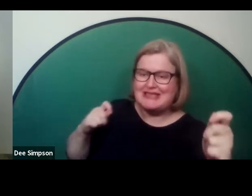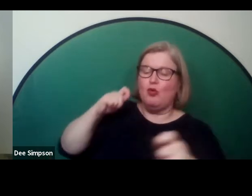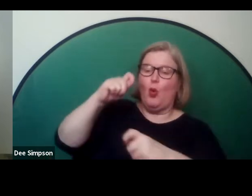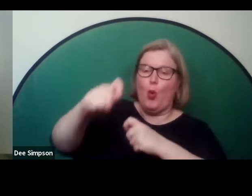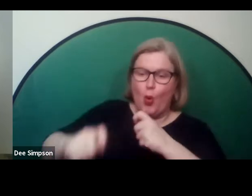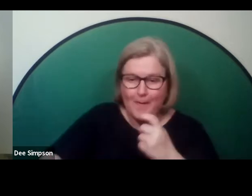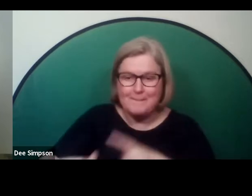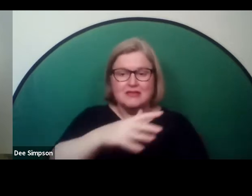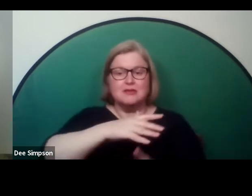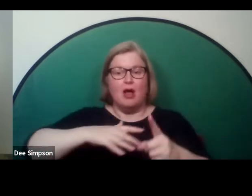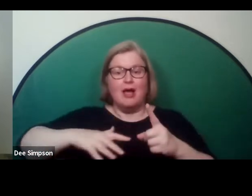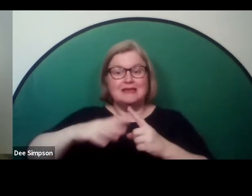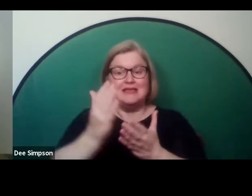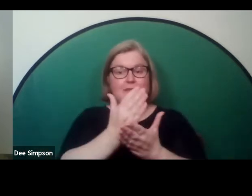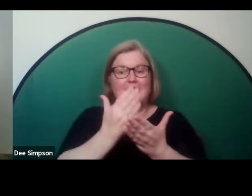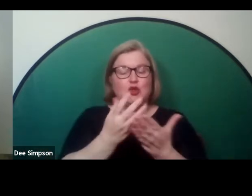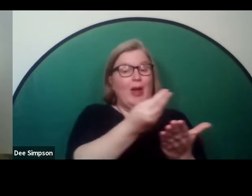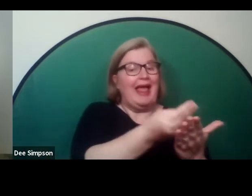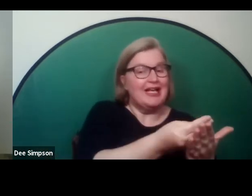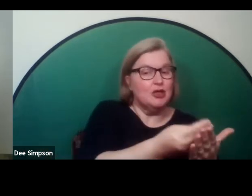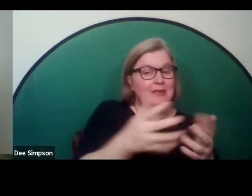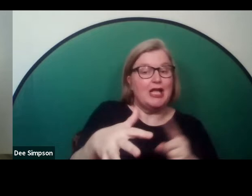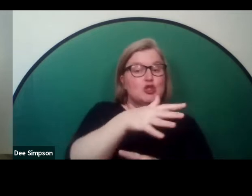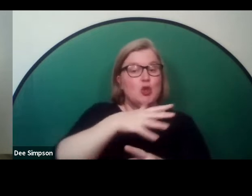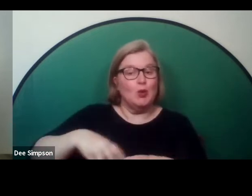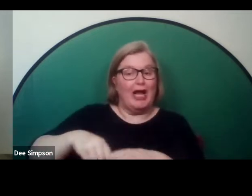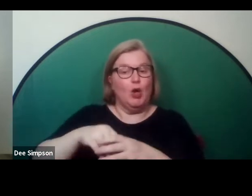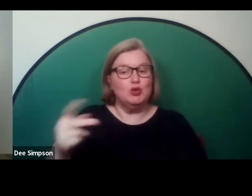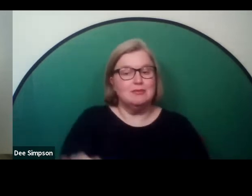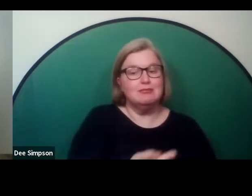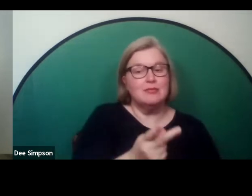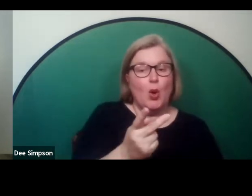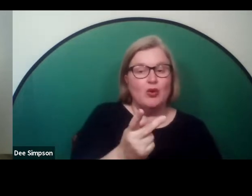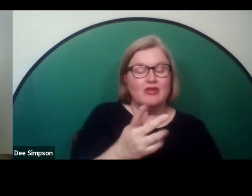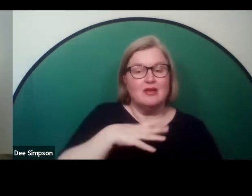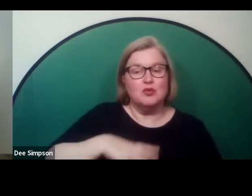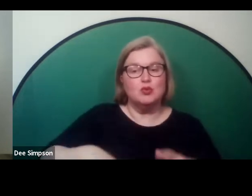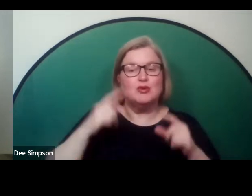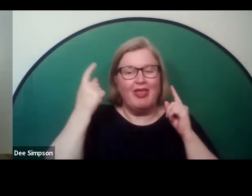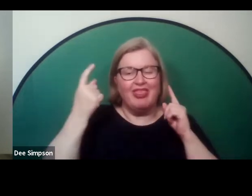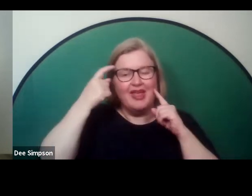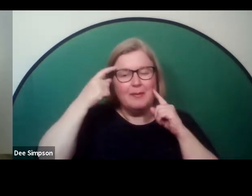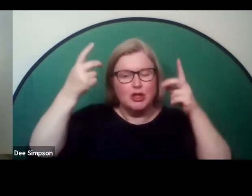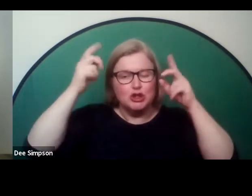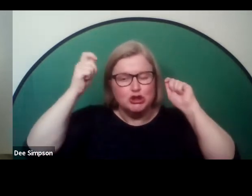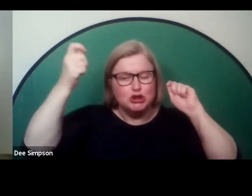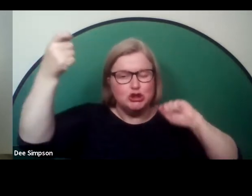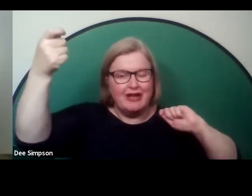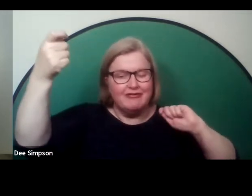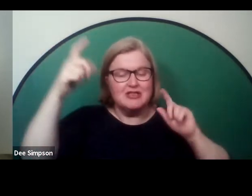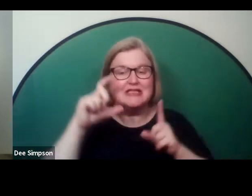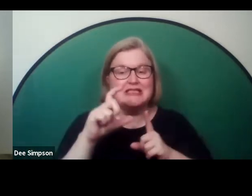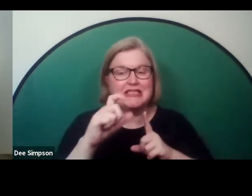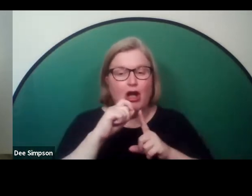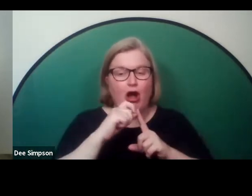society to ensure full economic and social inclusion. And I think that's partly linked to the paradigm shift that the CRPD is also pushing